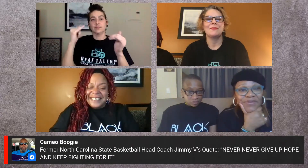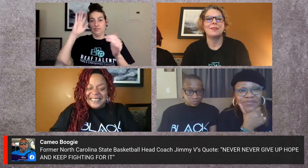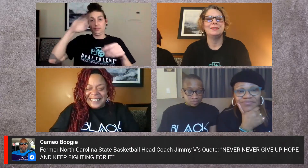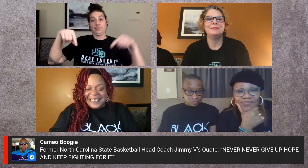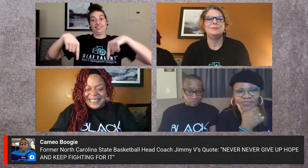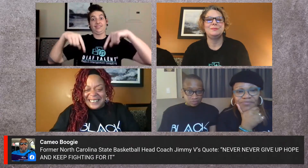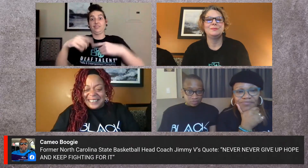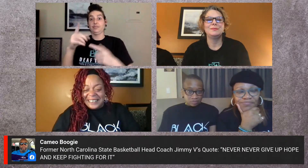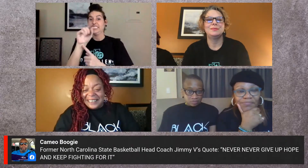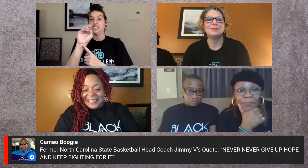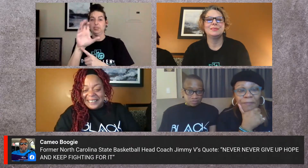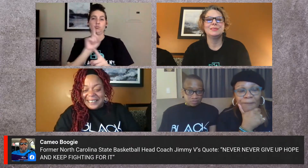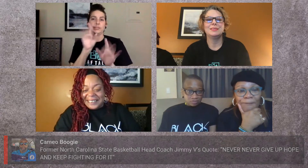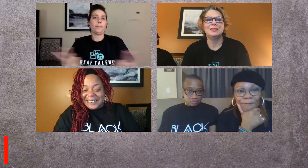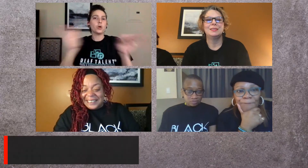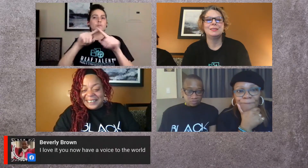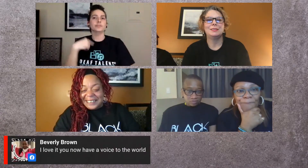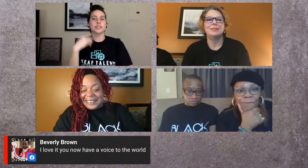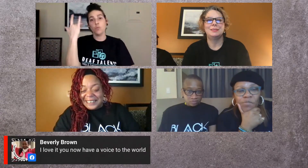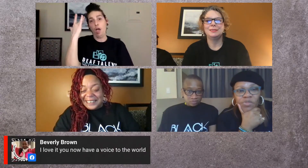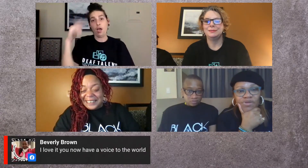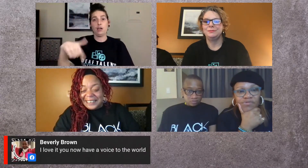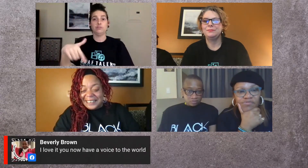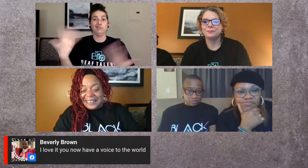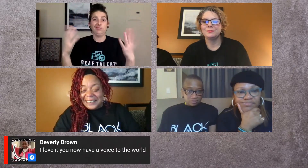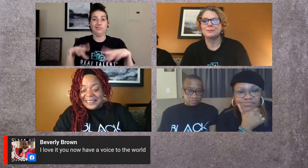Have no fear.